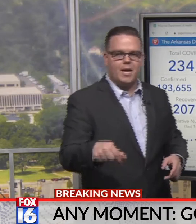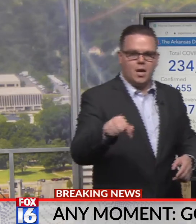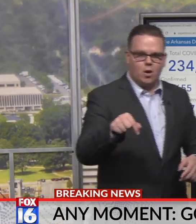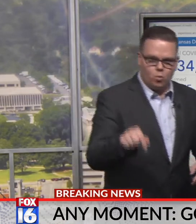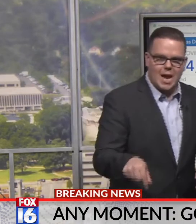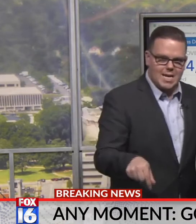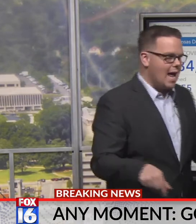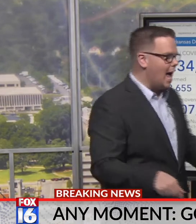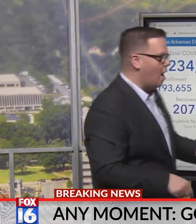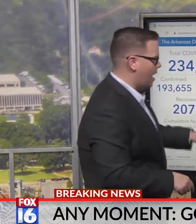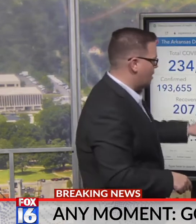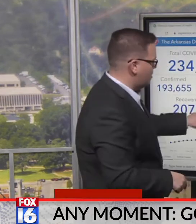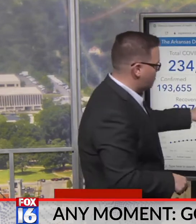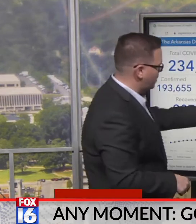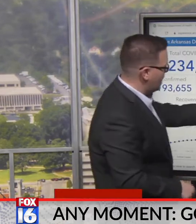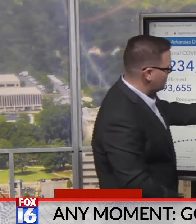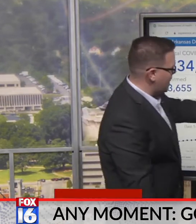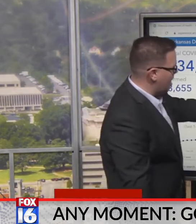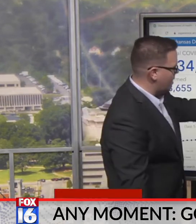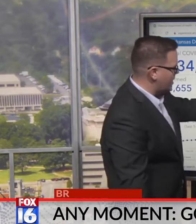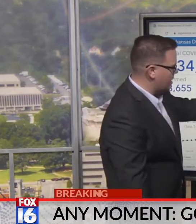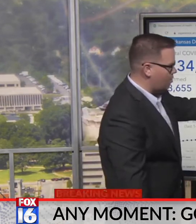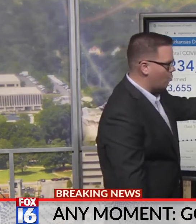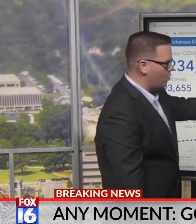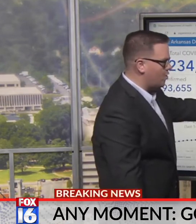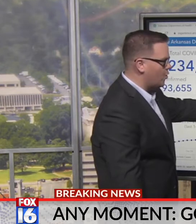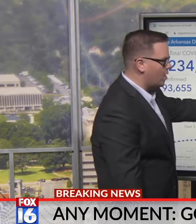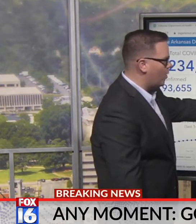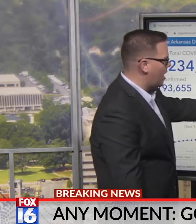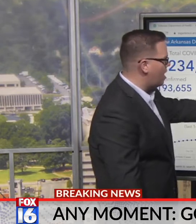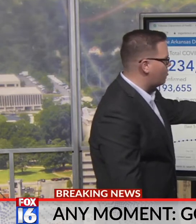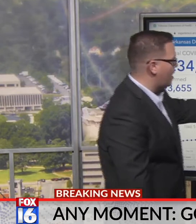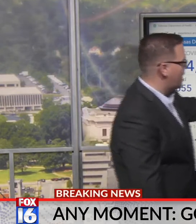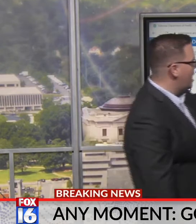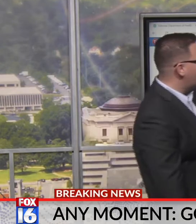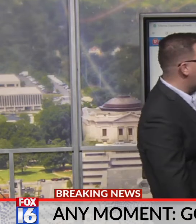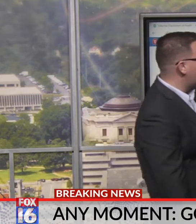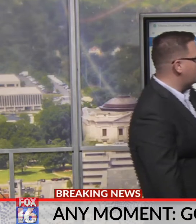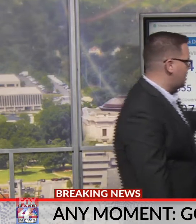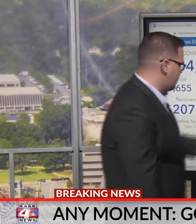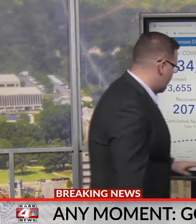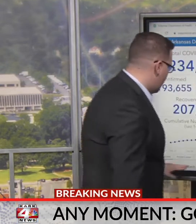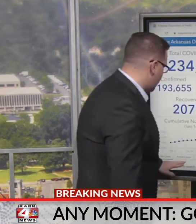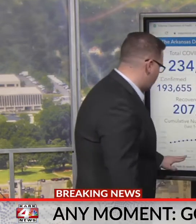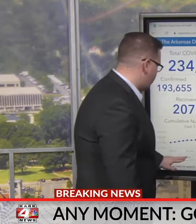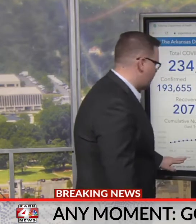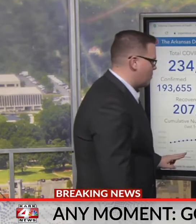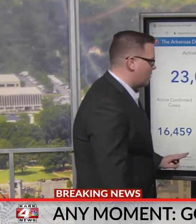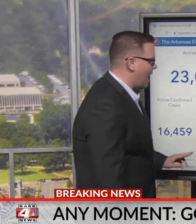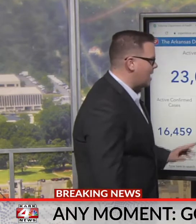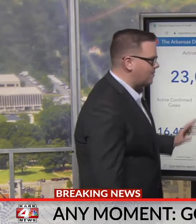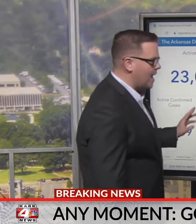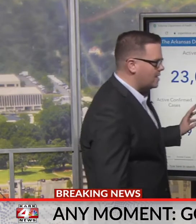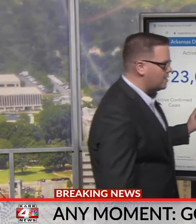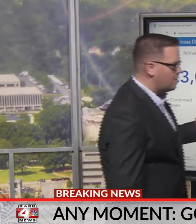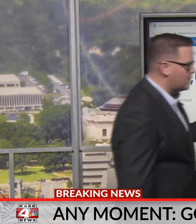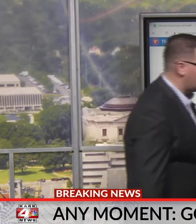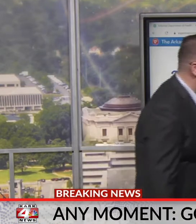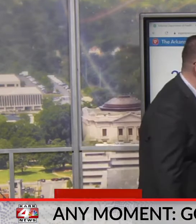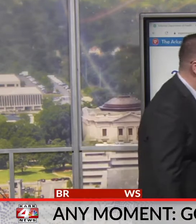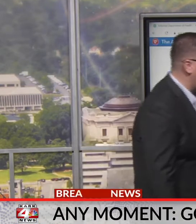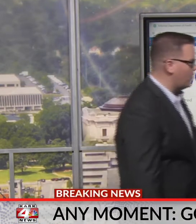happening right now, and you see Pulaski County is at more than 3,100 cases. You look at the number of active cases,